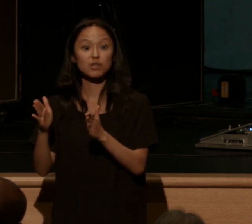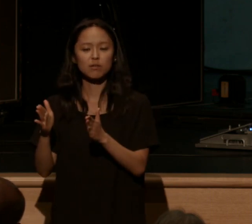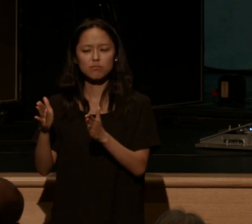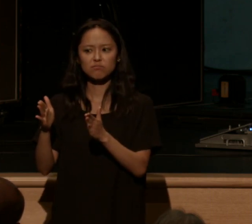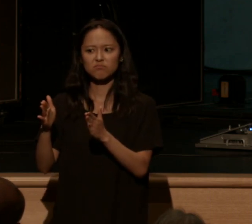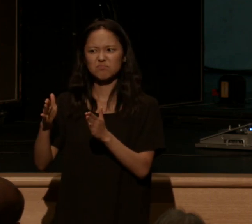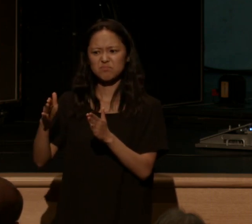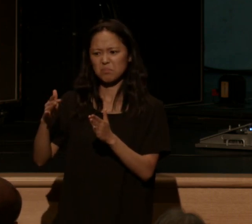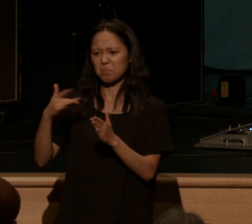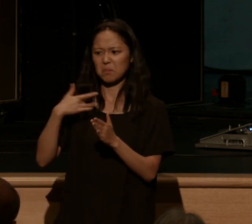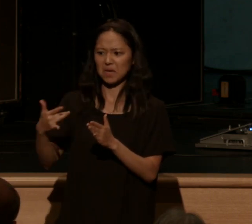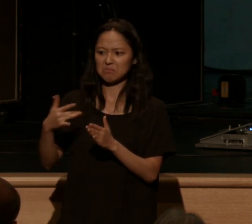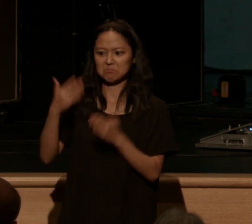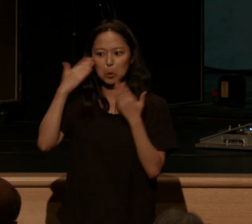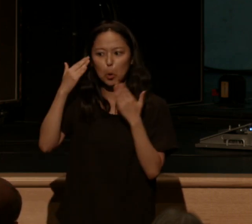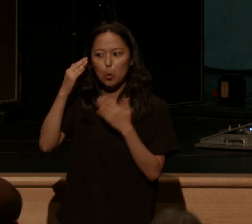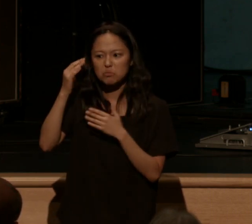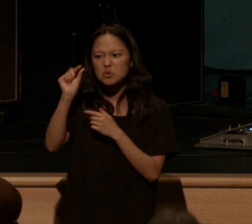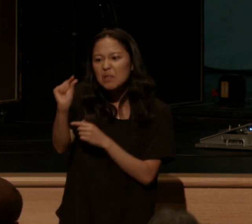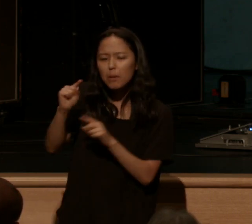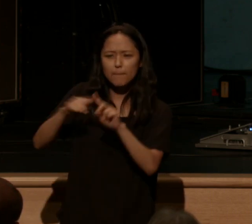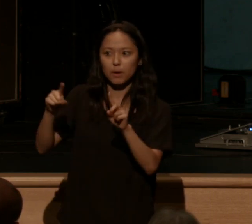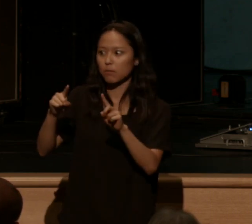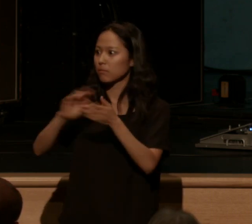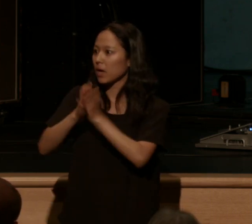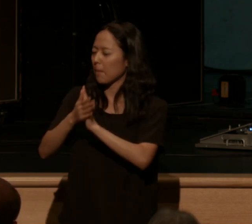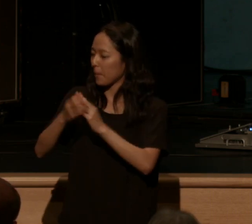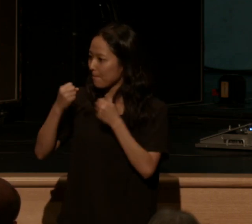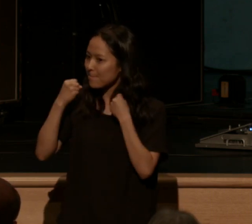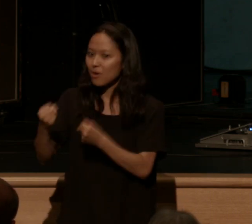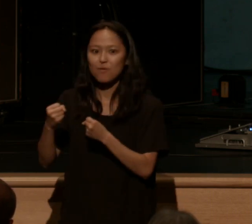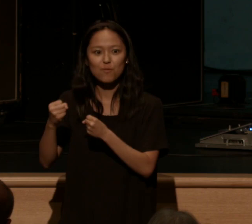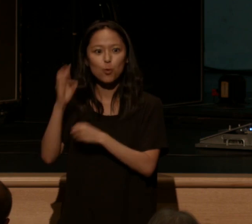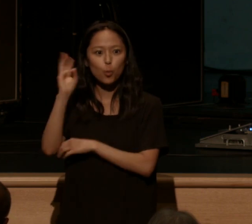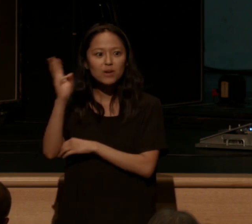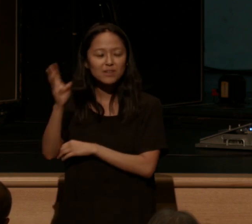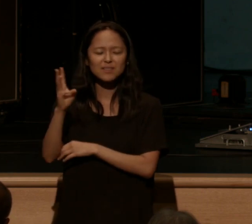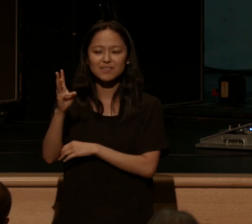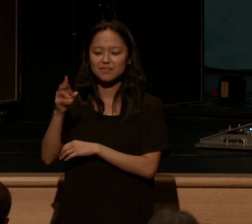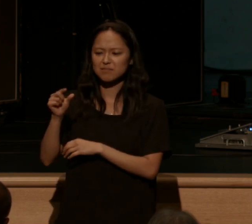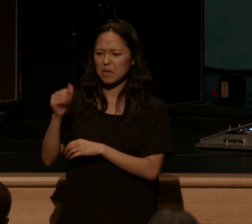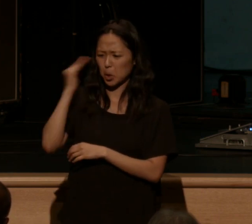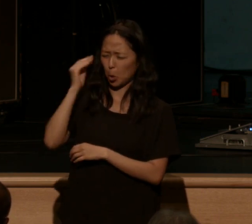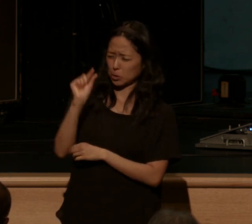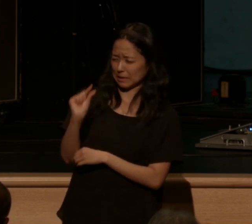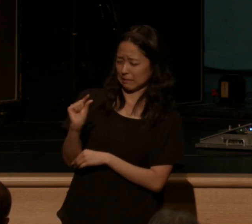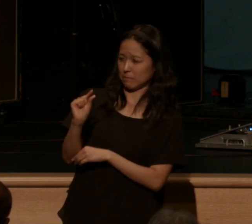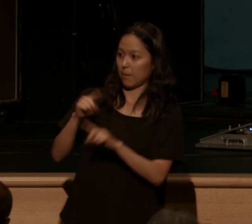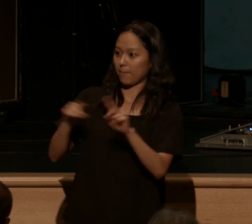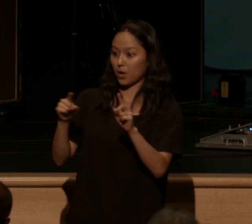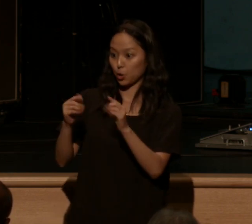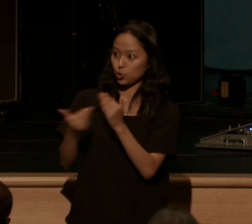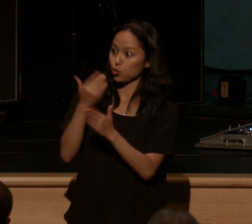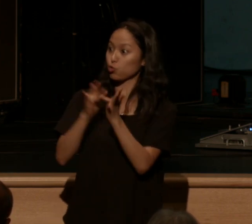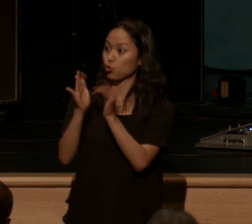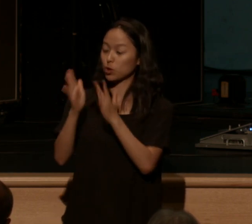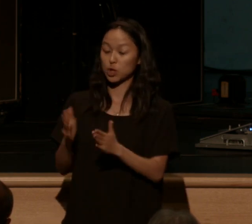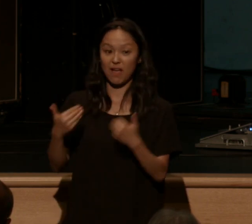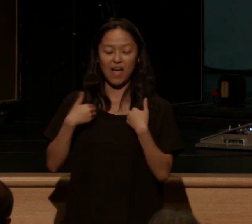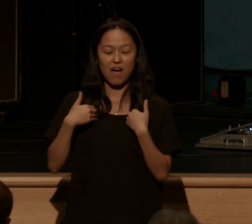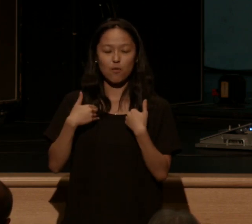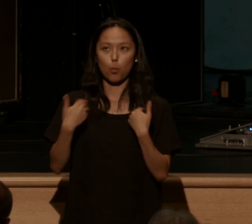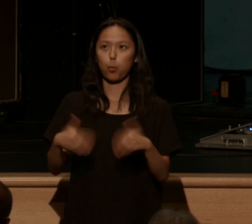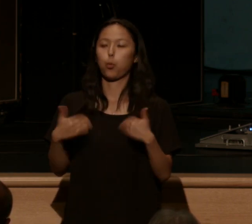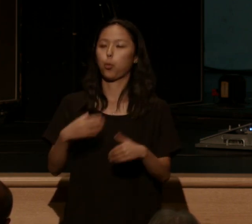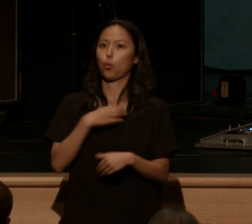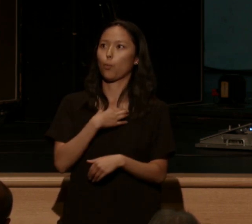they know nothing, and yet they're often some of those powerful witnesses there are in the church. Like, they know so little, but what do they have? Well, they have a massive dose